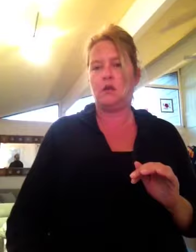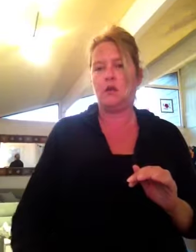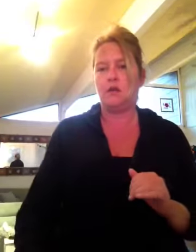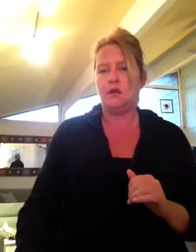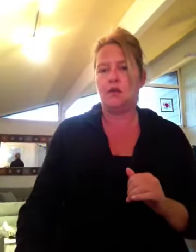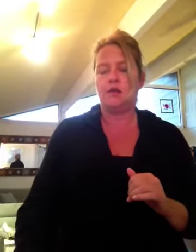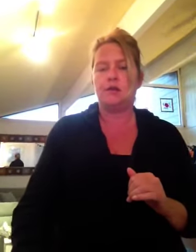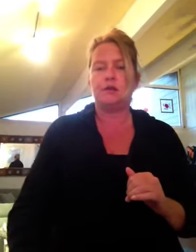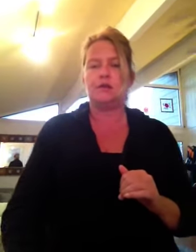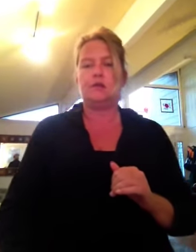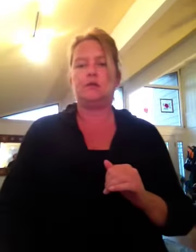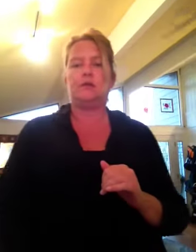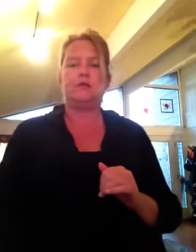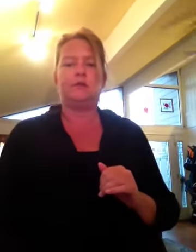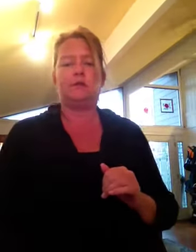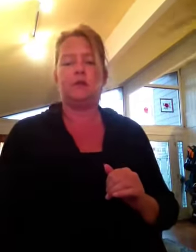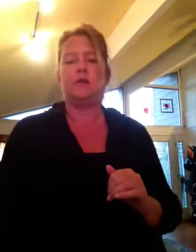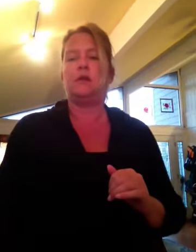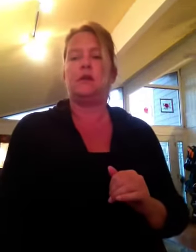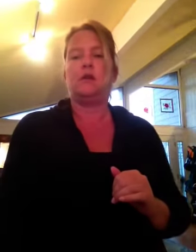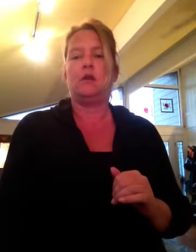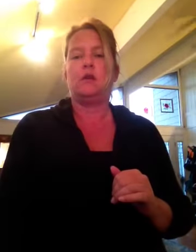it's Tina Shelton. What can I help you with today?